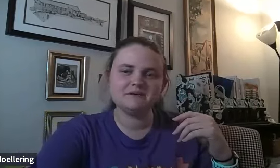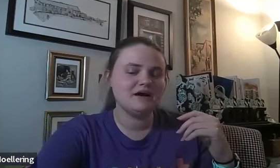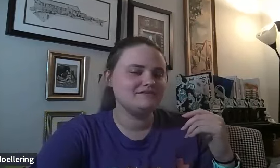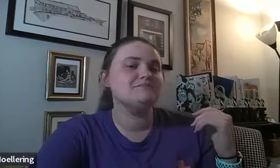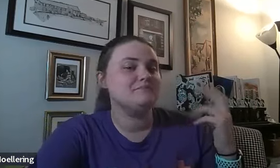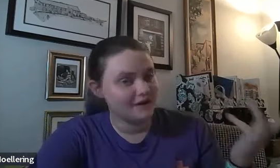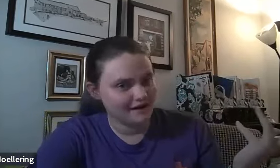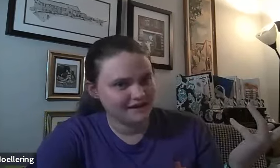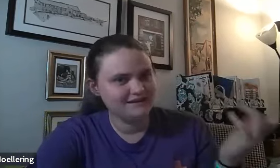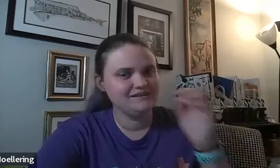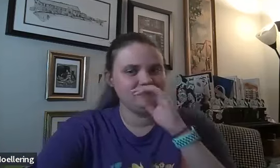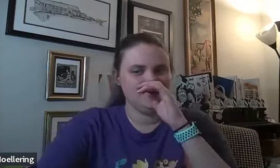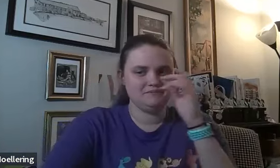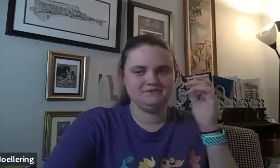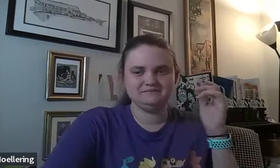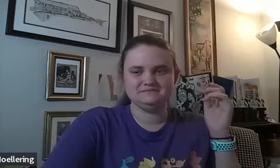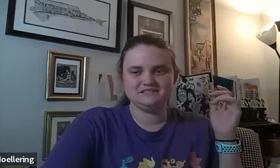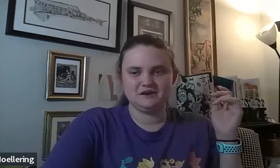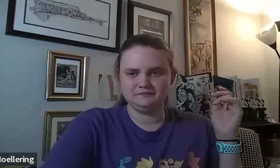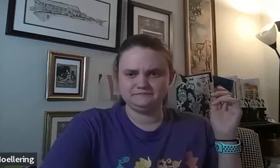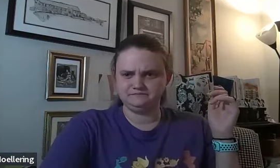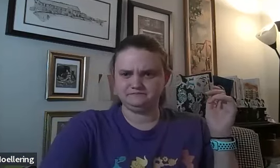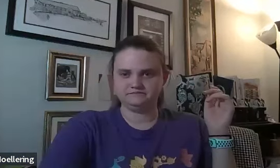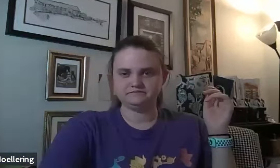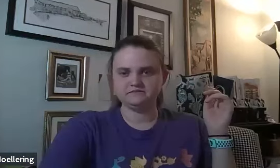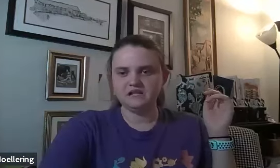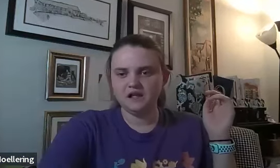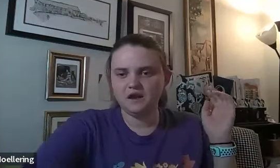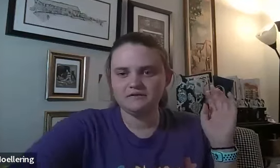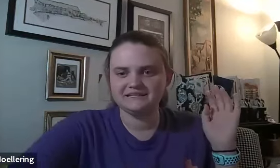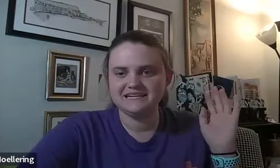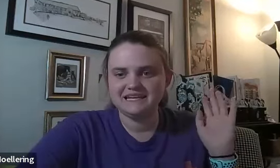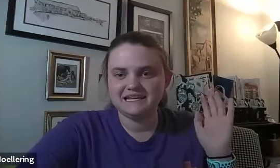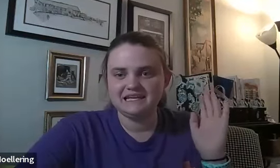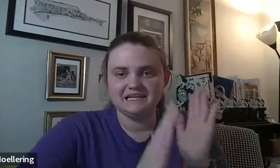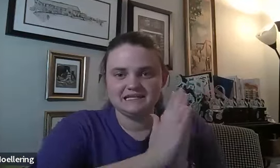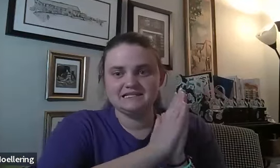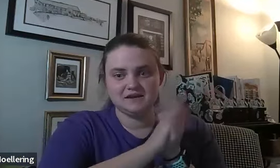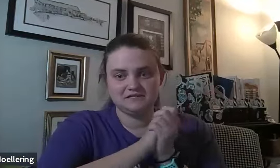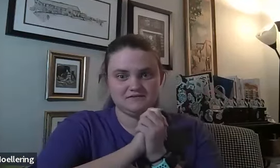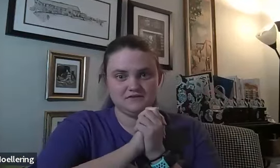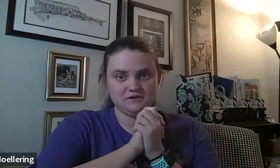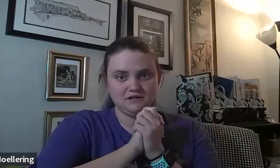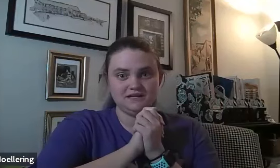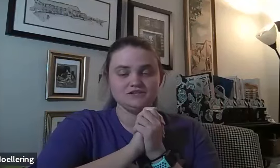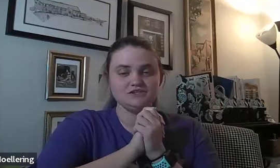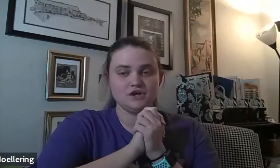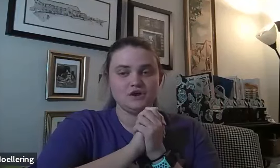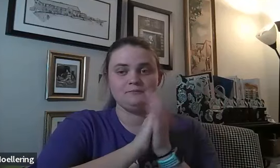people have to buy the app. So, all right. It is now 7:30, so